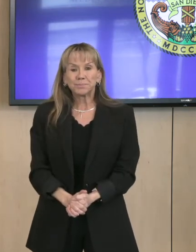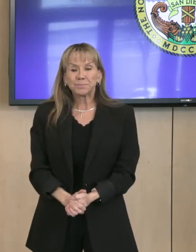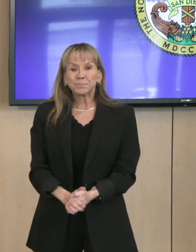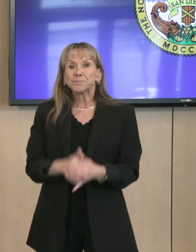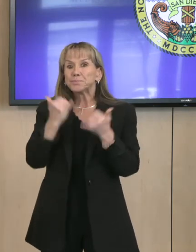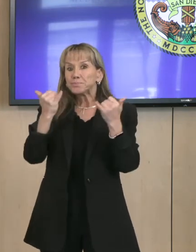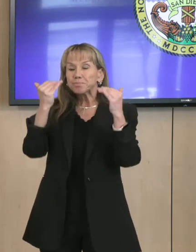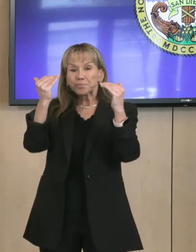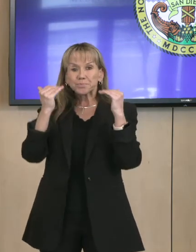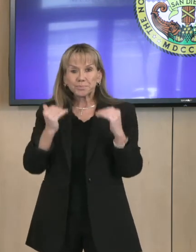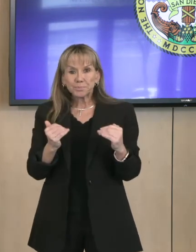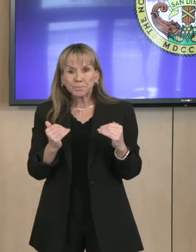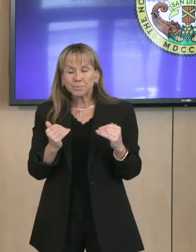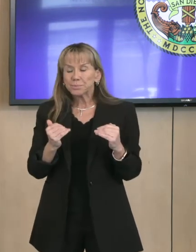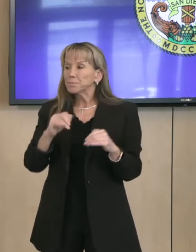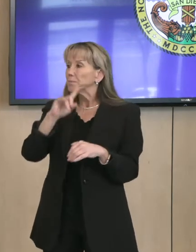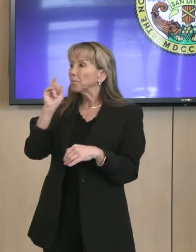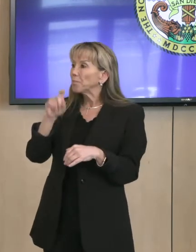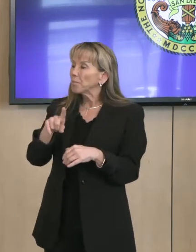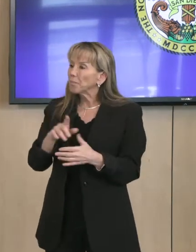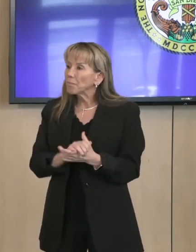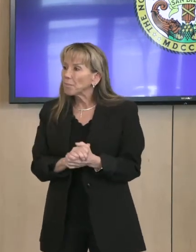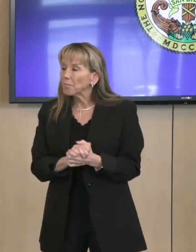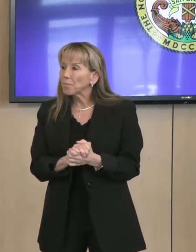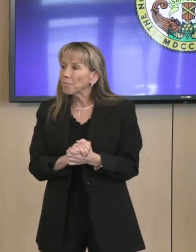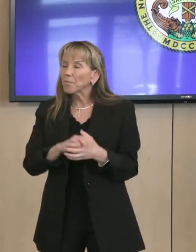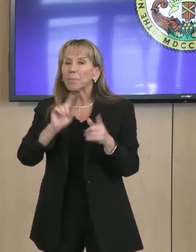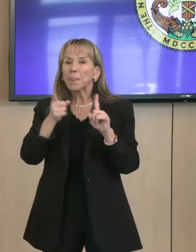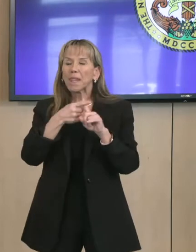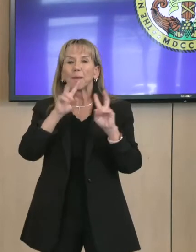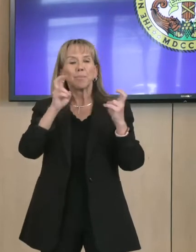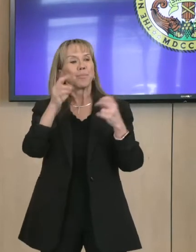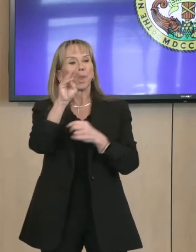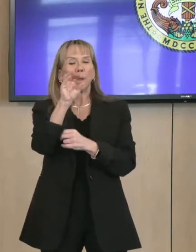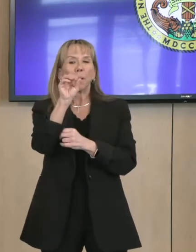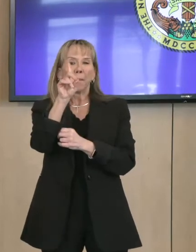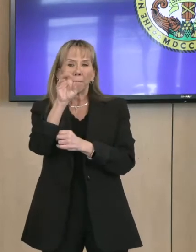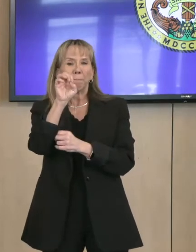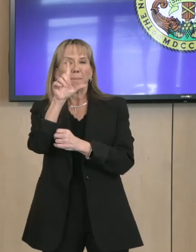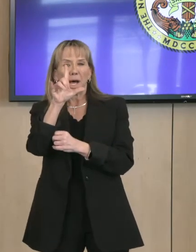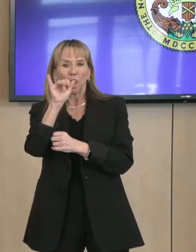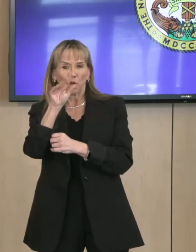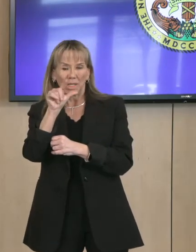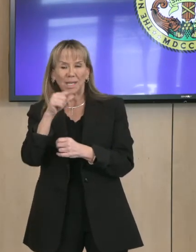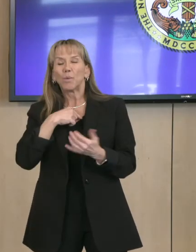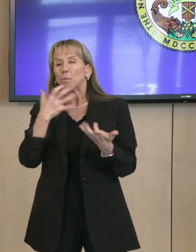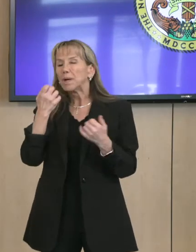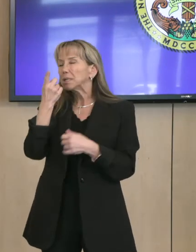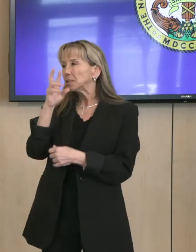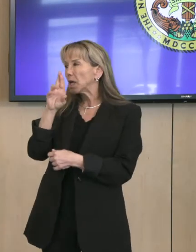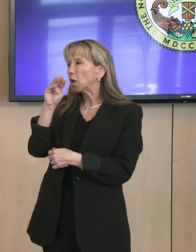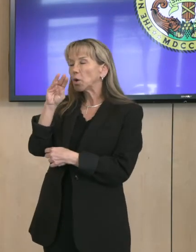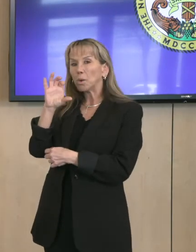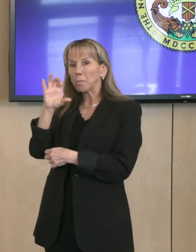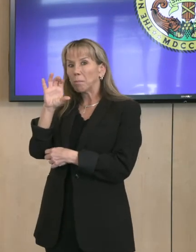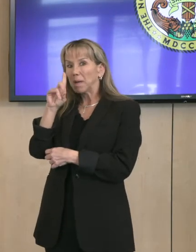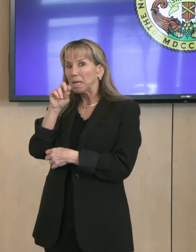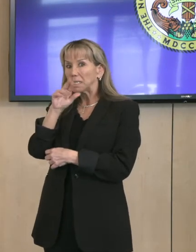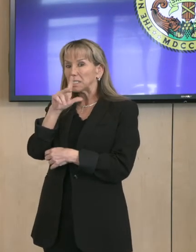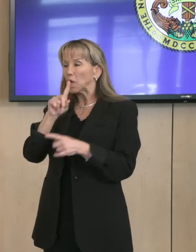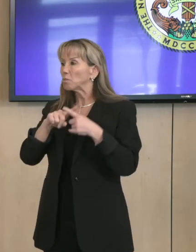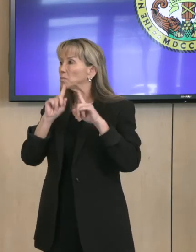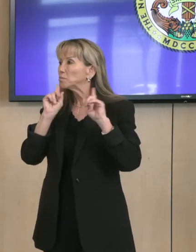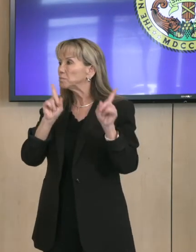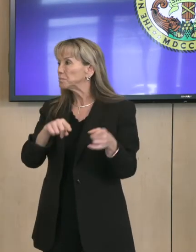Okay, the next text question is concerning modeling, and we're going to ask Dr. McDonald to respond to that question. Or I think actually